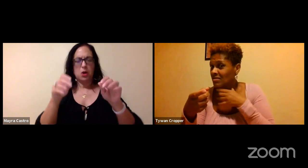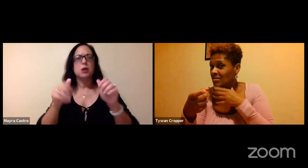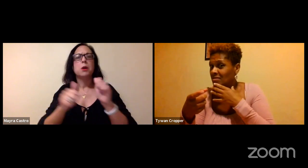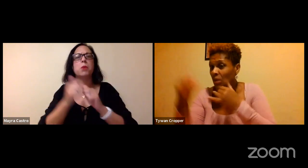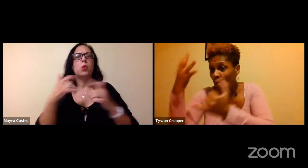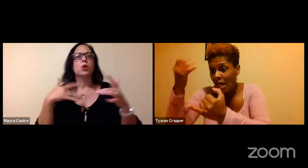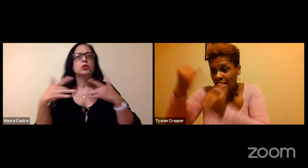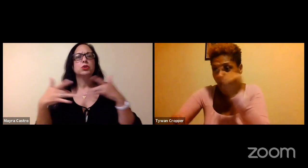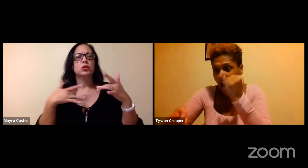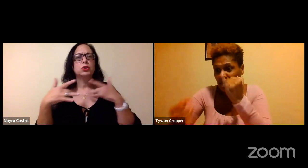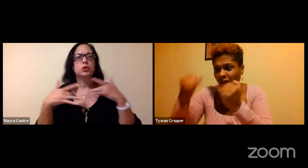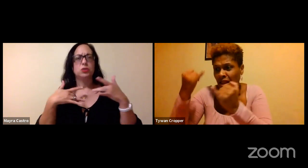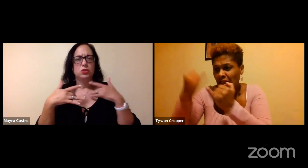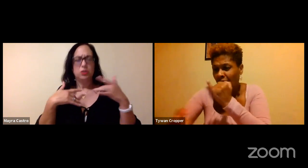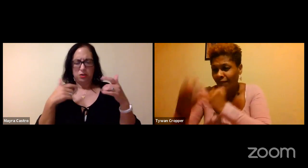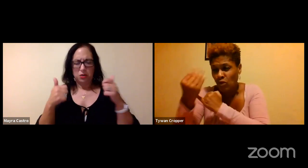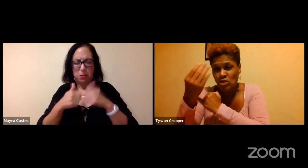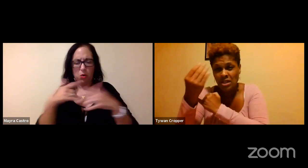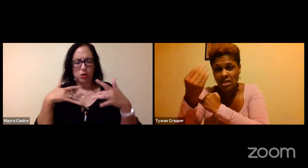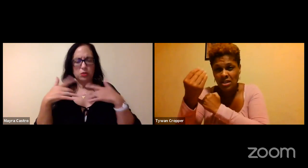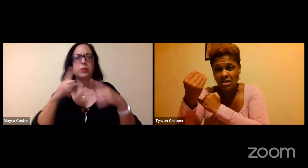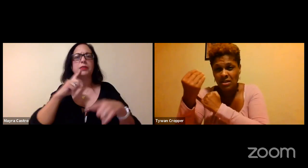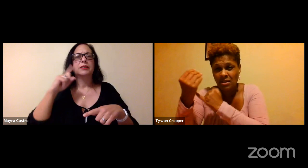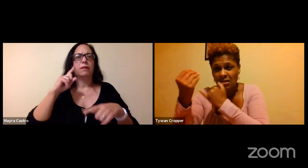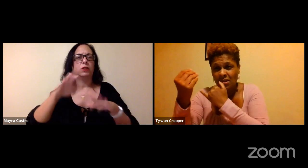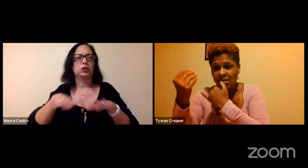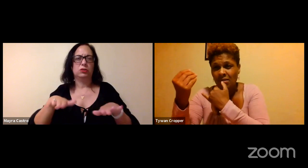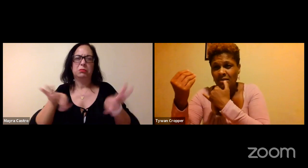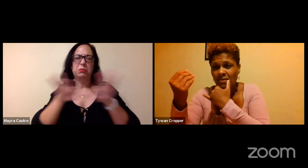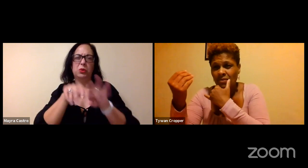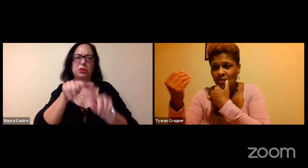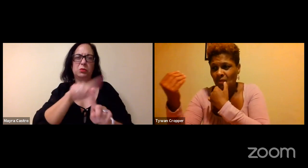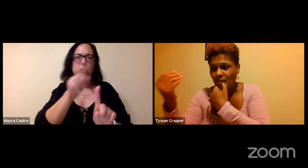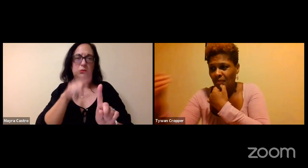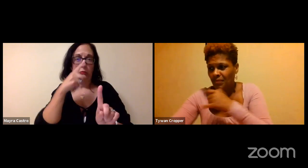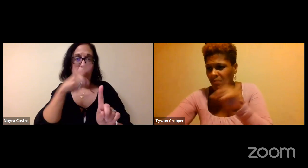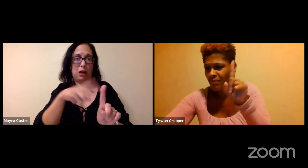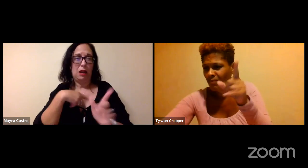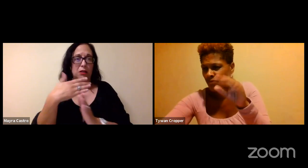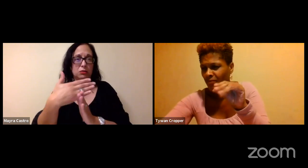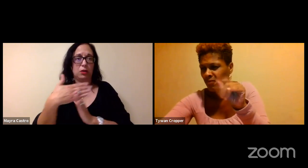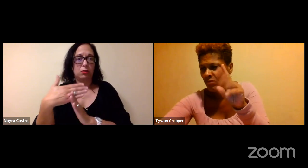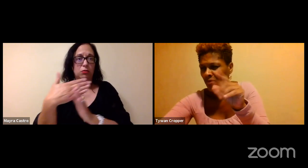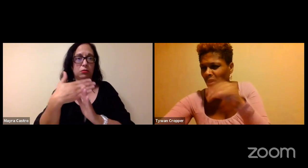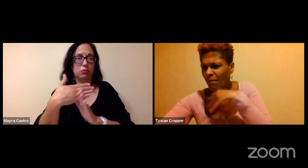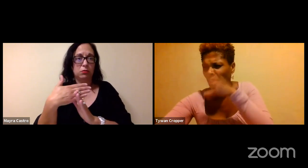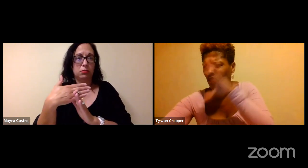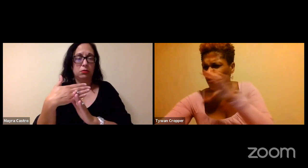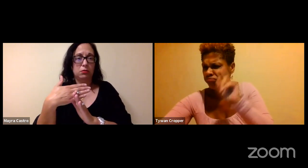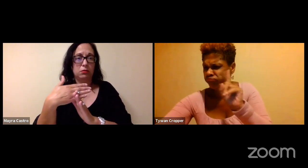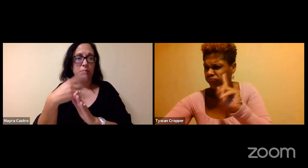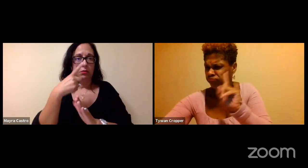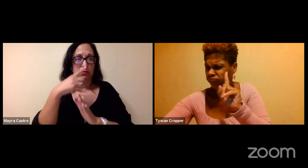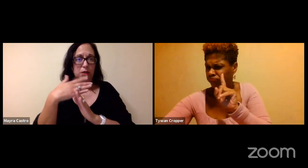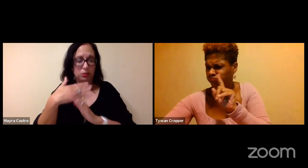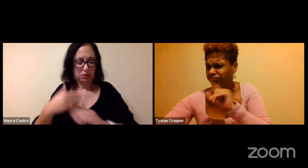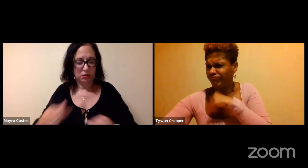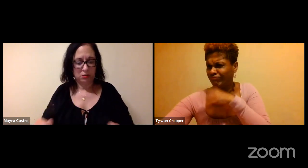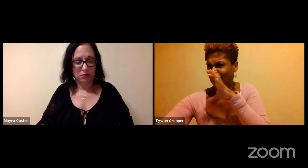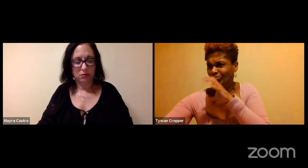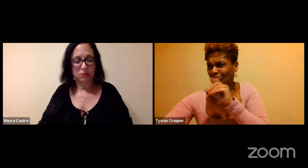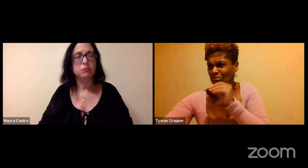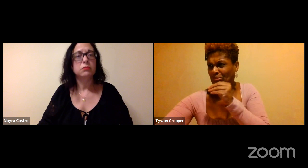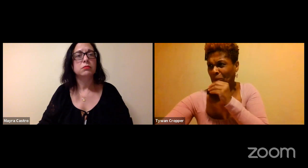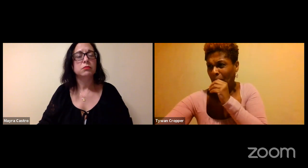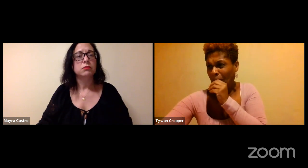There was one other question that I wanted to address, if you wouldn't mind, Taiwan, about deaf children. If you don't mind, if I talk a little bit